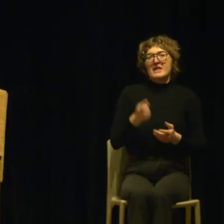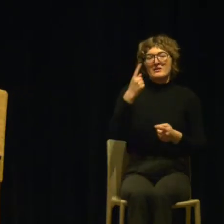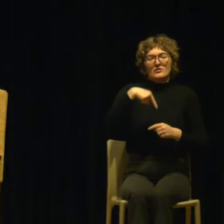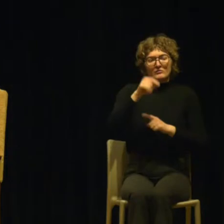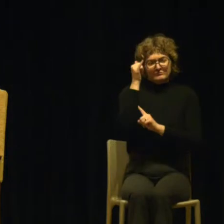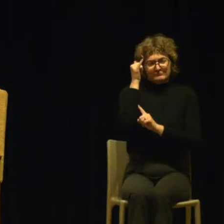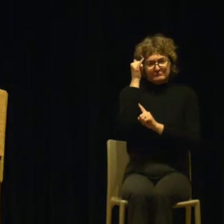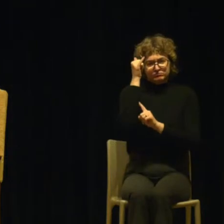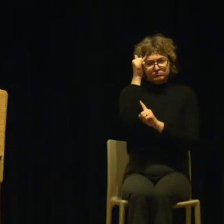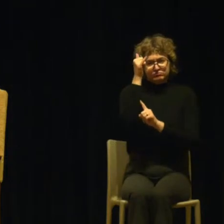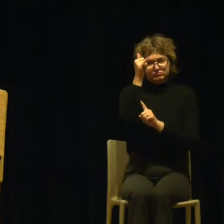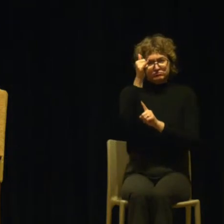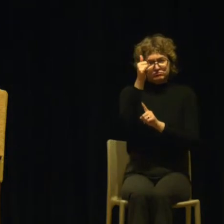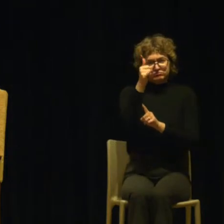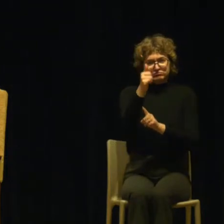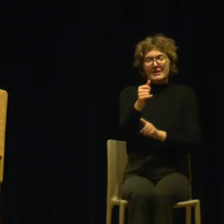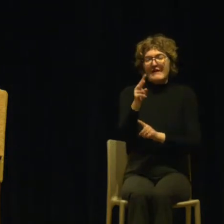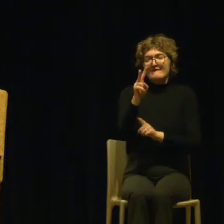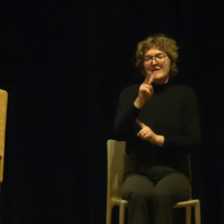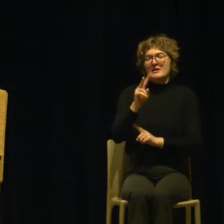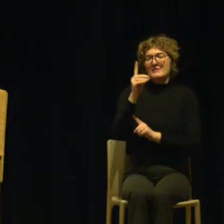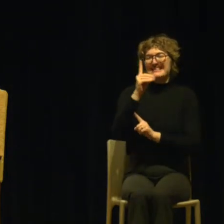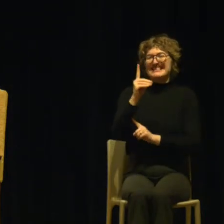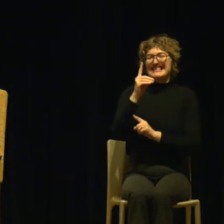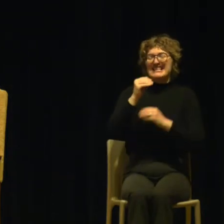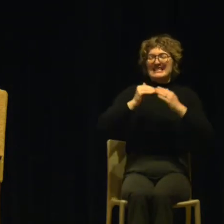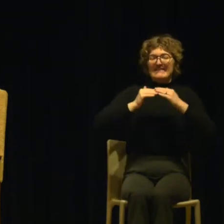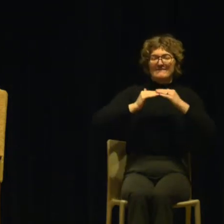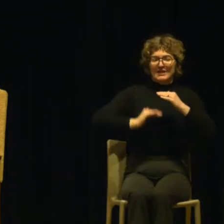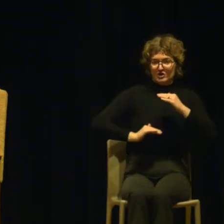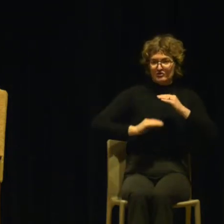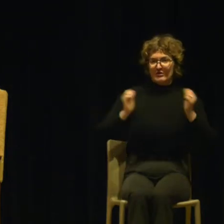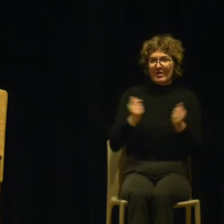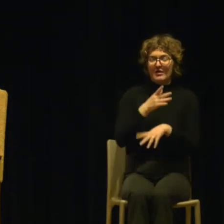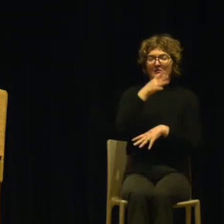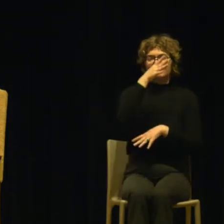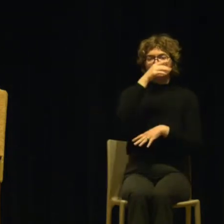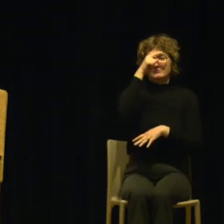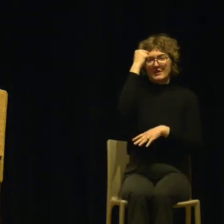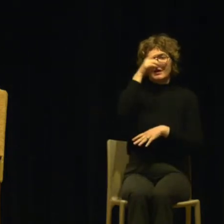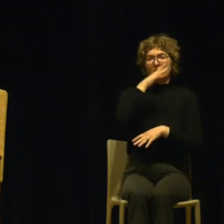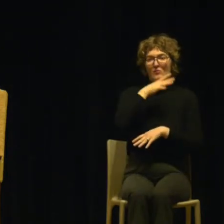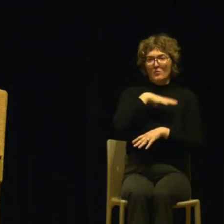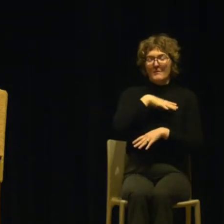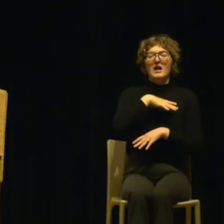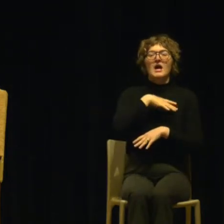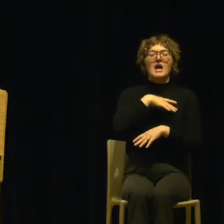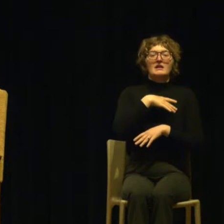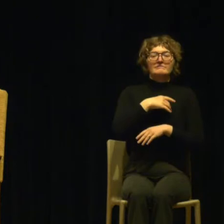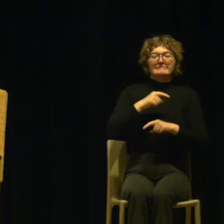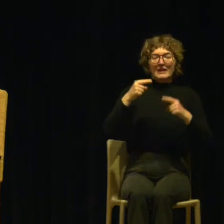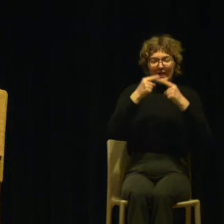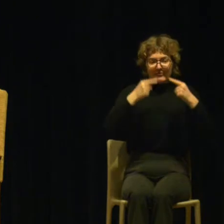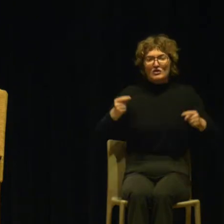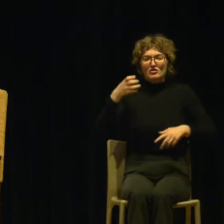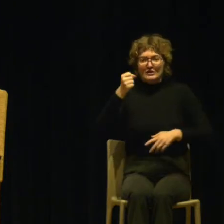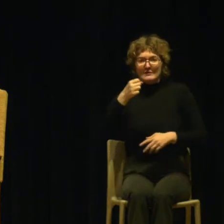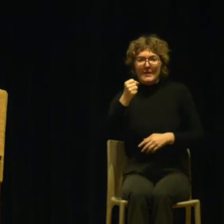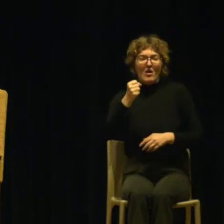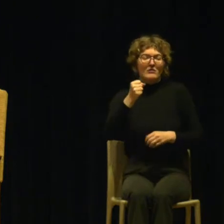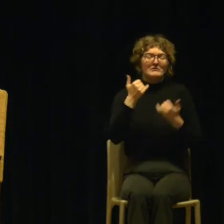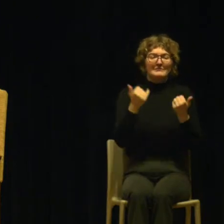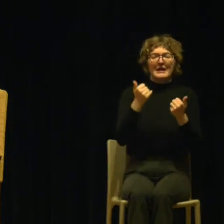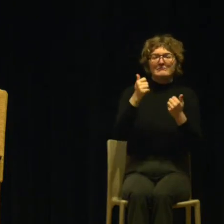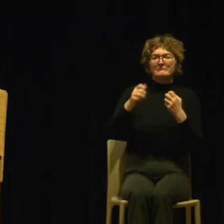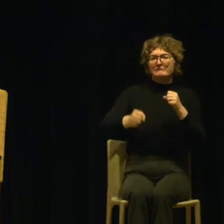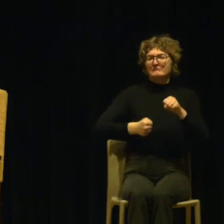chronically vitamin D deficient. A lot of Black women are lactose intolerant. So the time to build good,